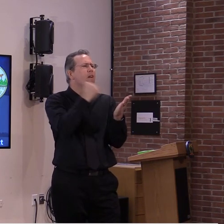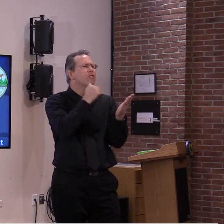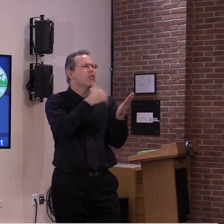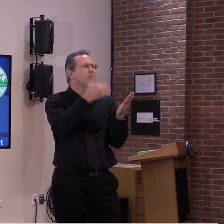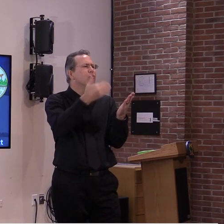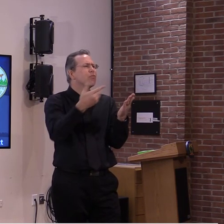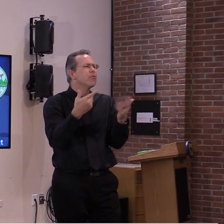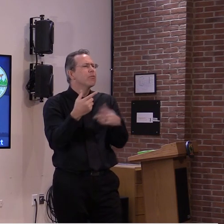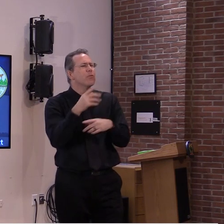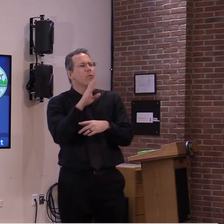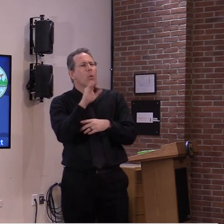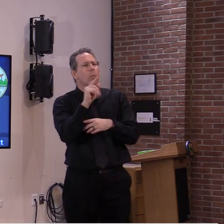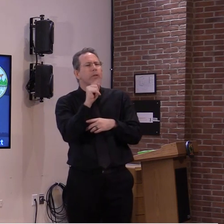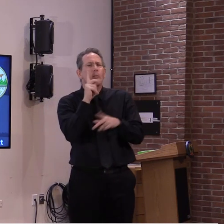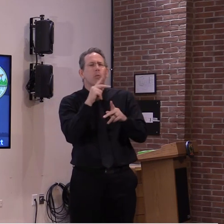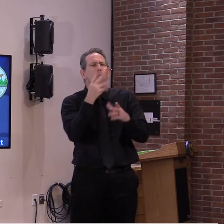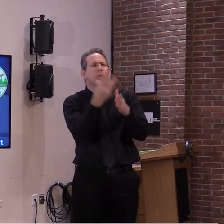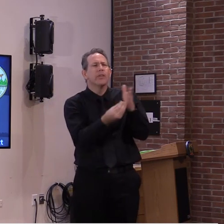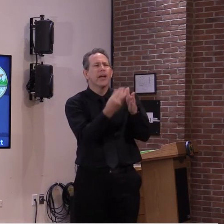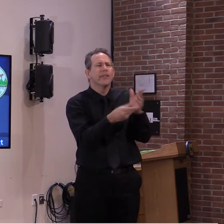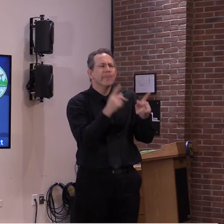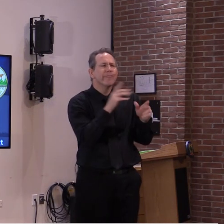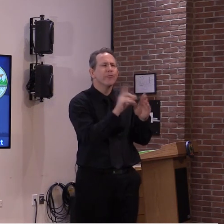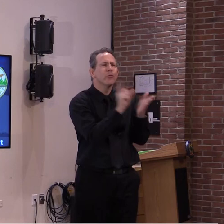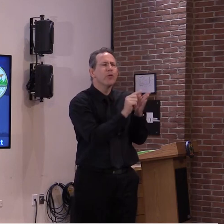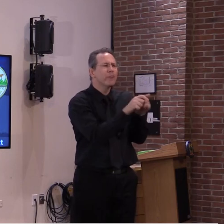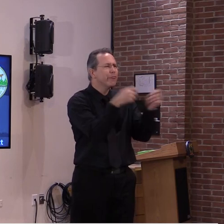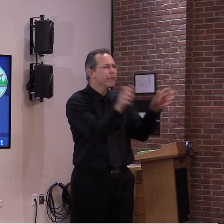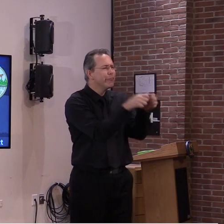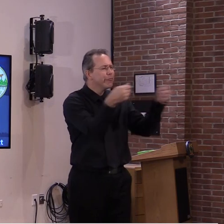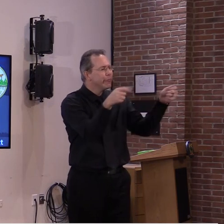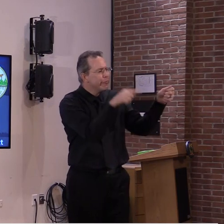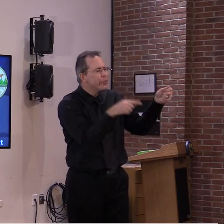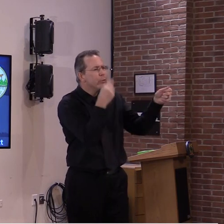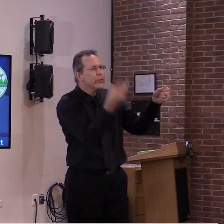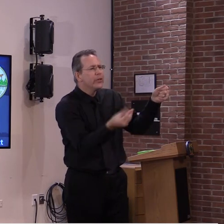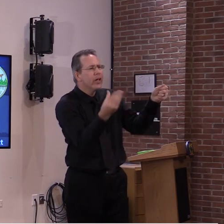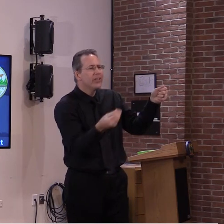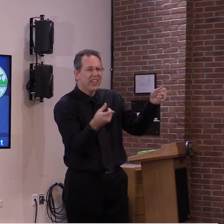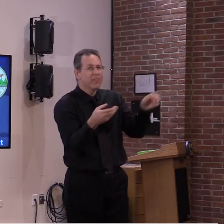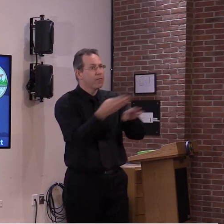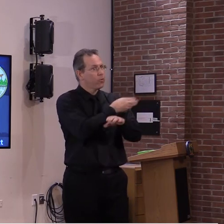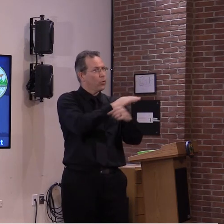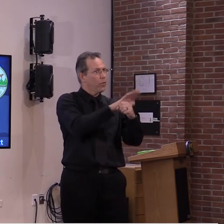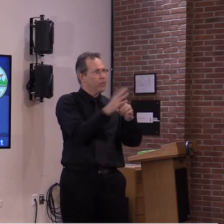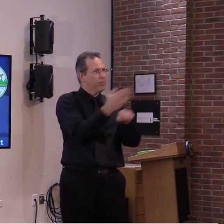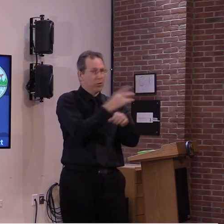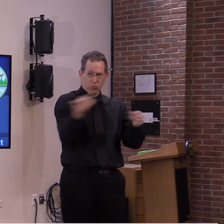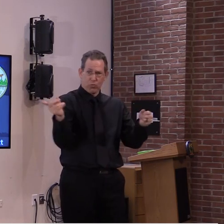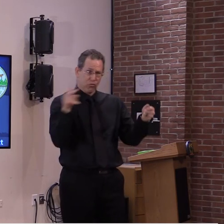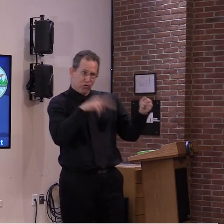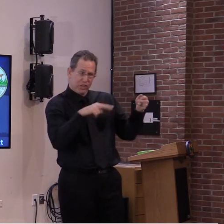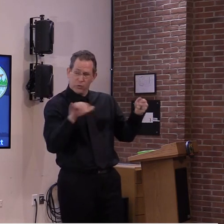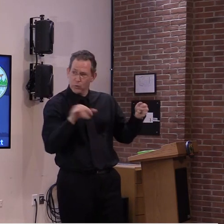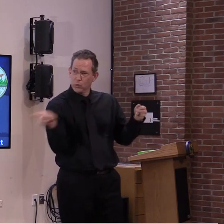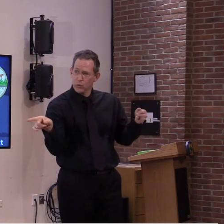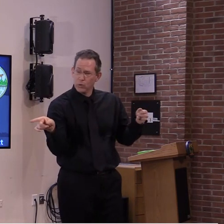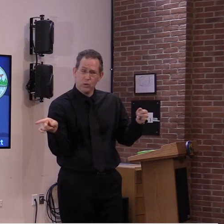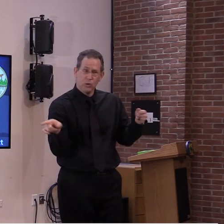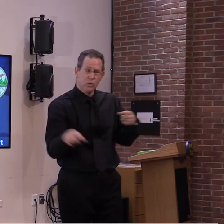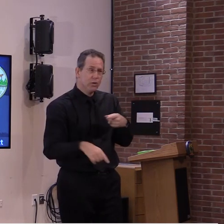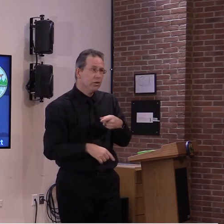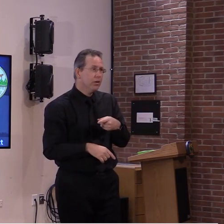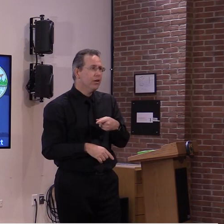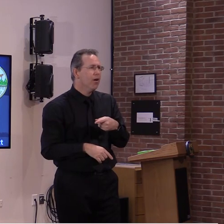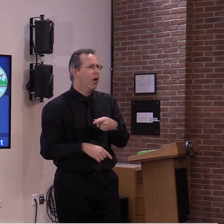I wouldn't say I would do that on a daily basis, but yes, I would say that I do look through